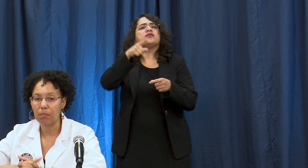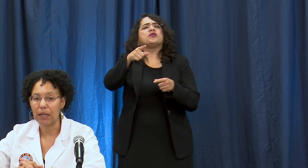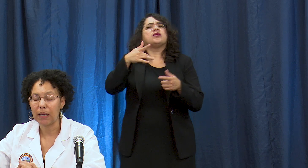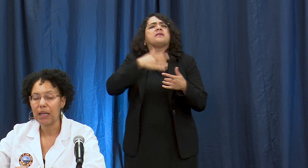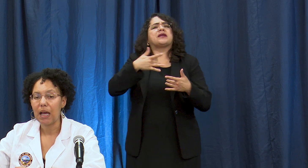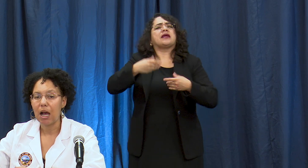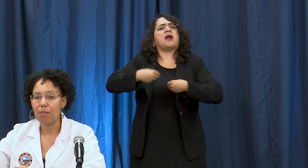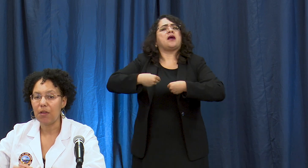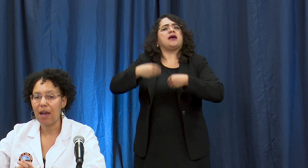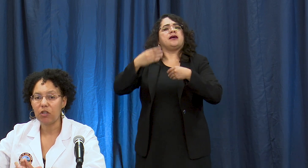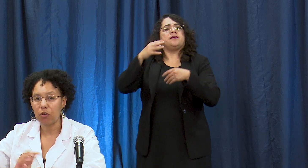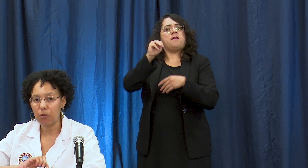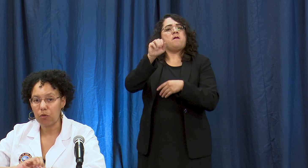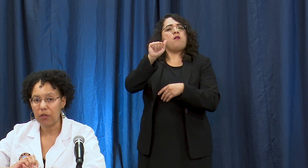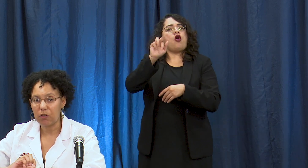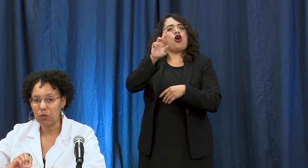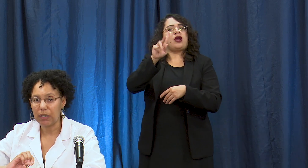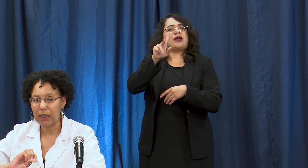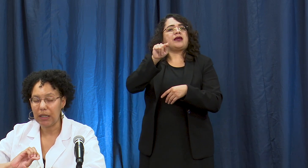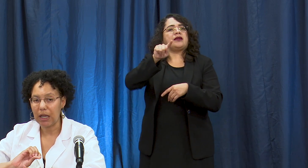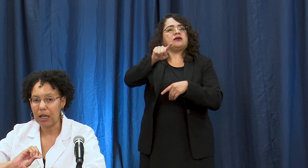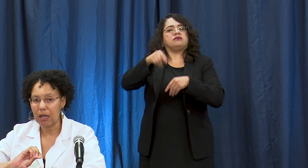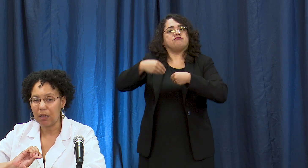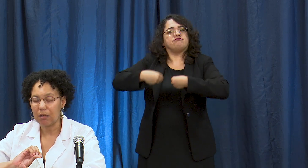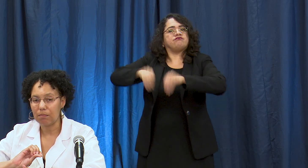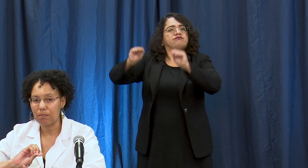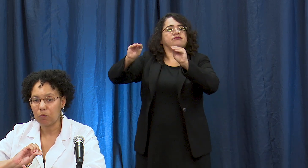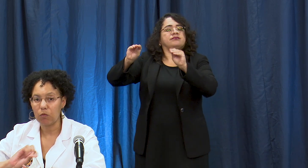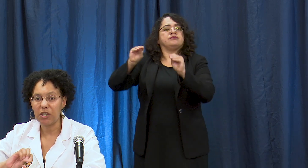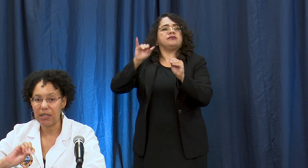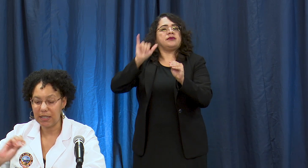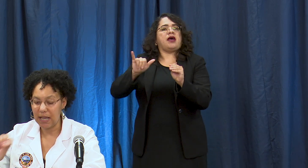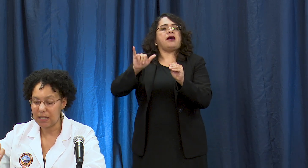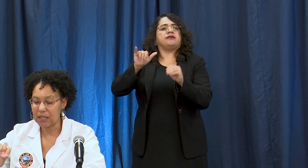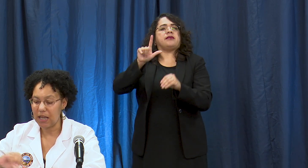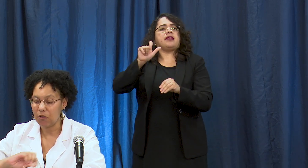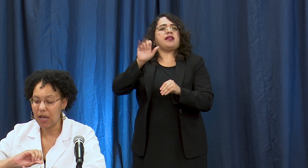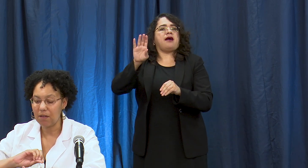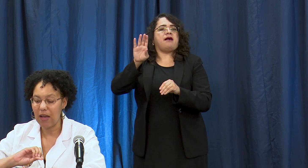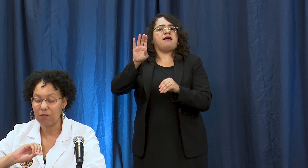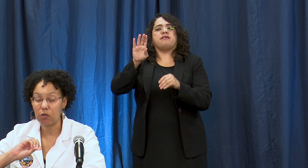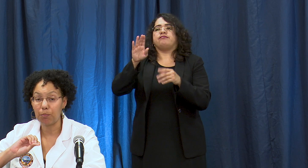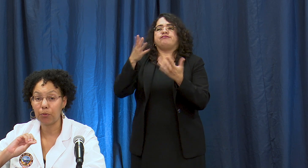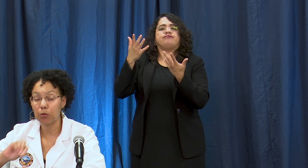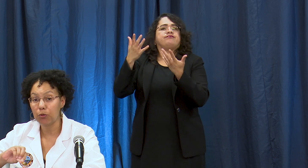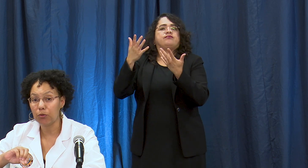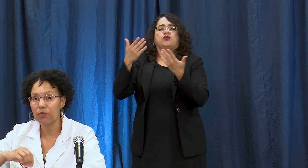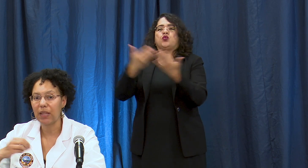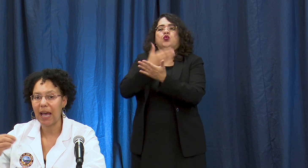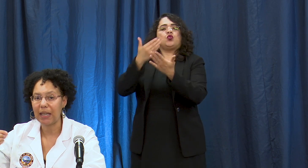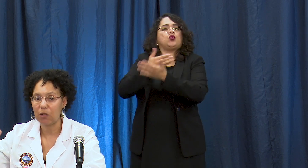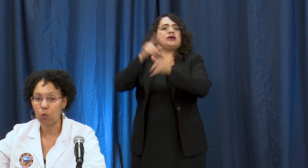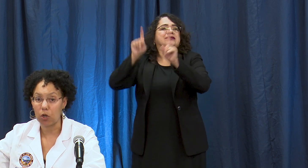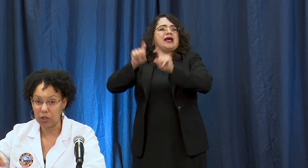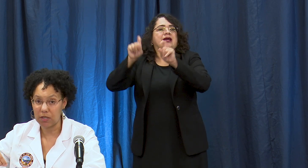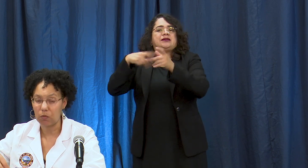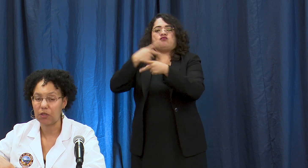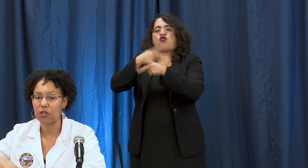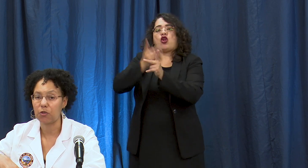to the public, you have to go through all these really rigid tests, and you kind of have to prove